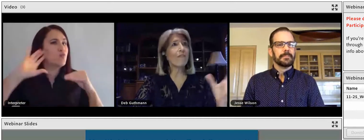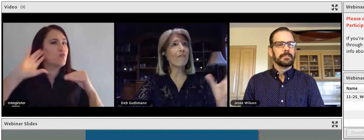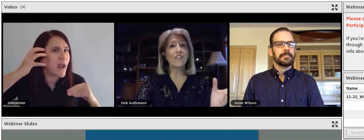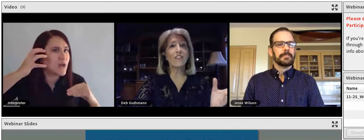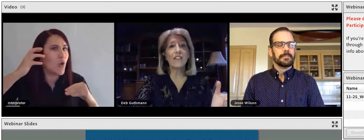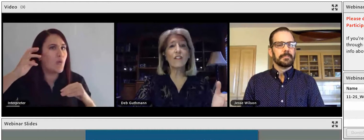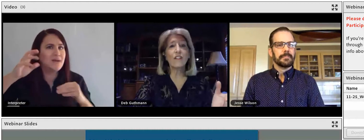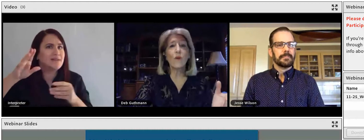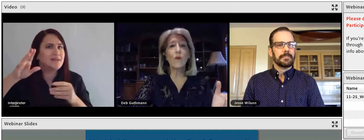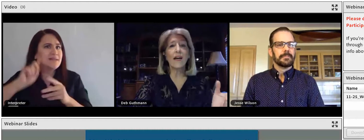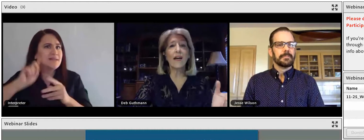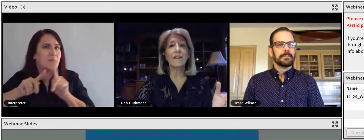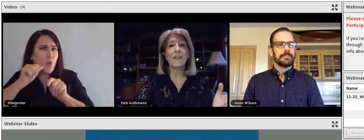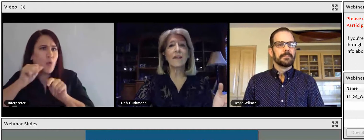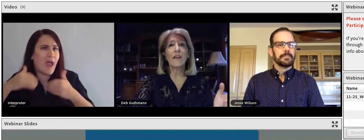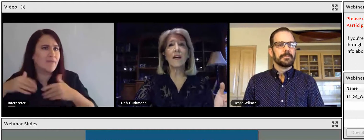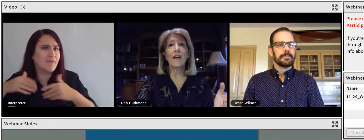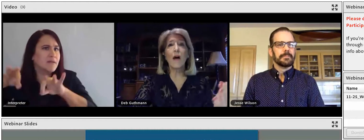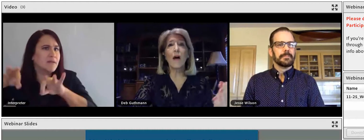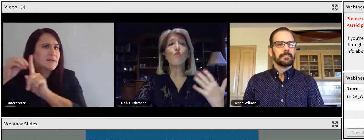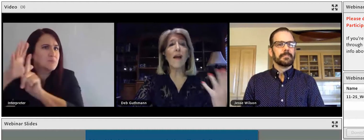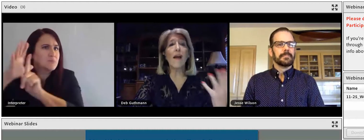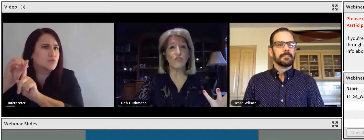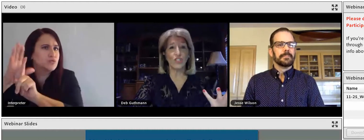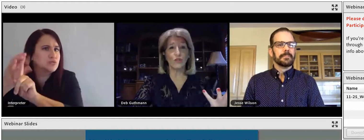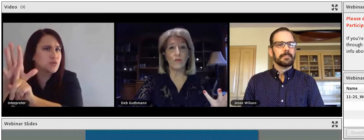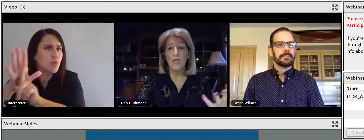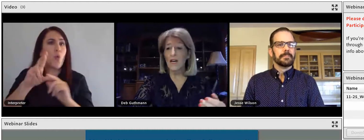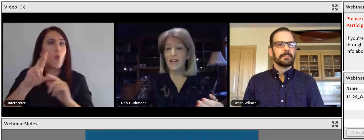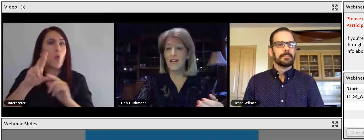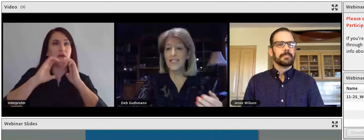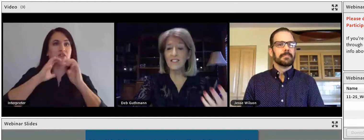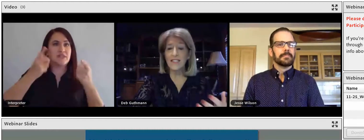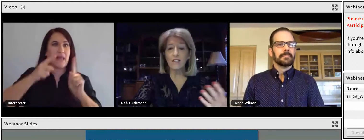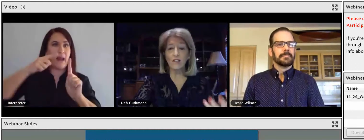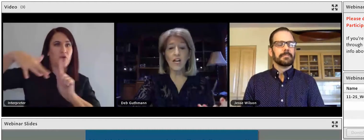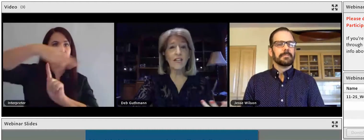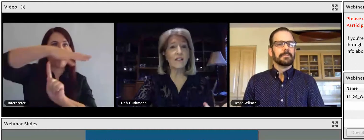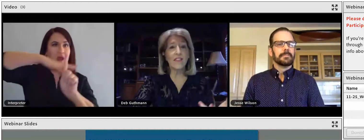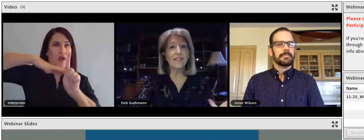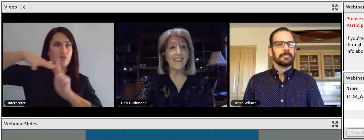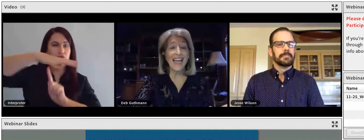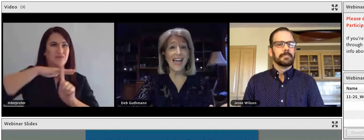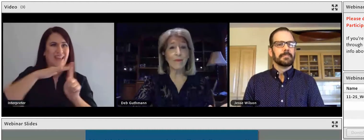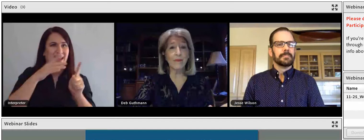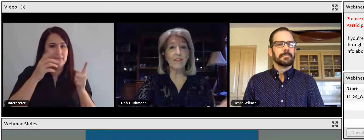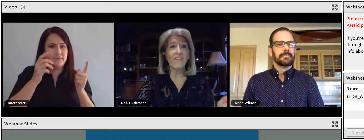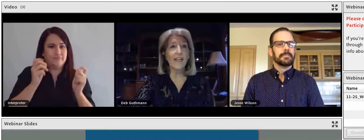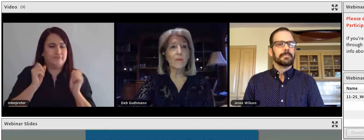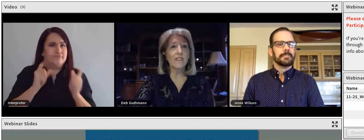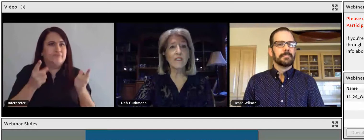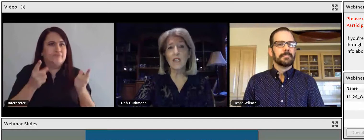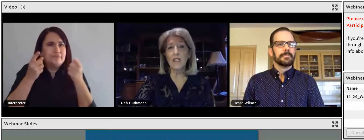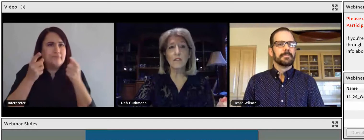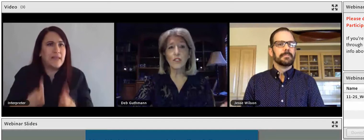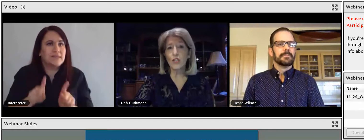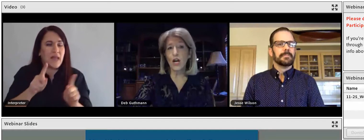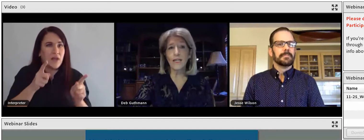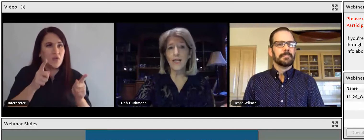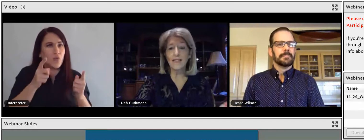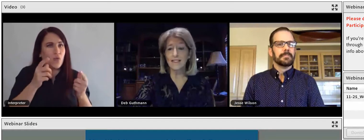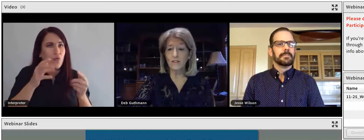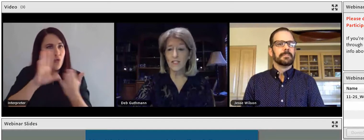Or conversations that are going on around you, incidental kind of things that happen, families